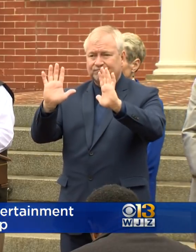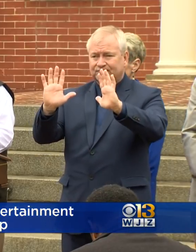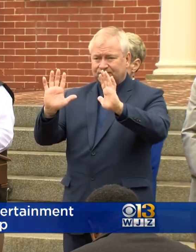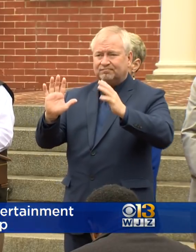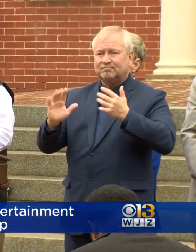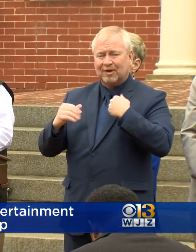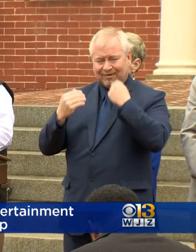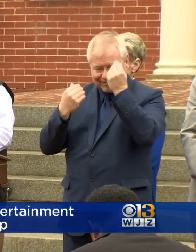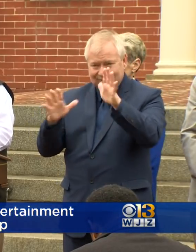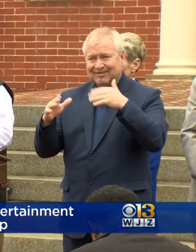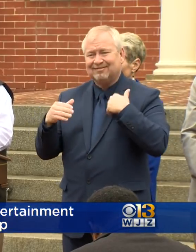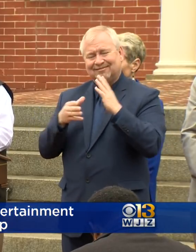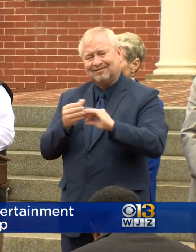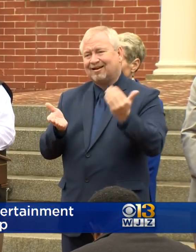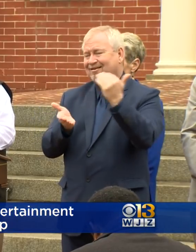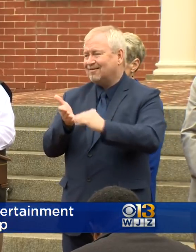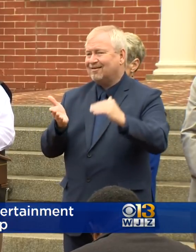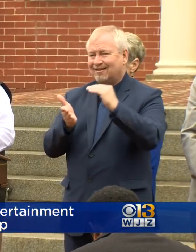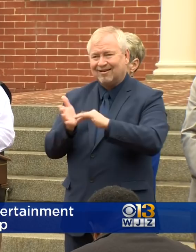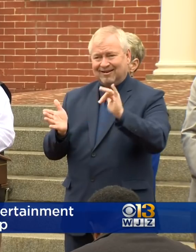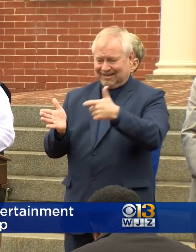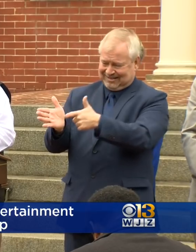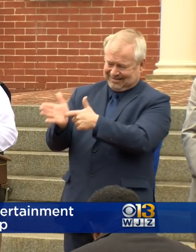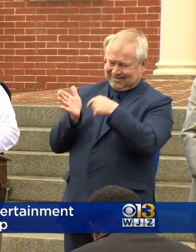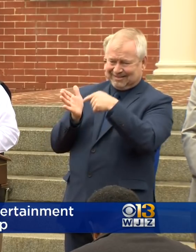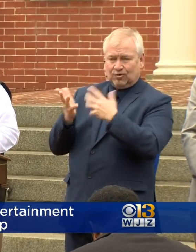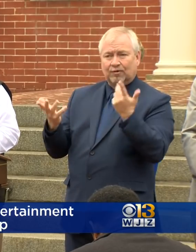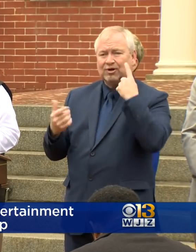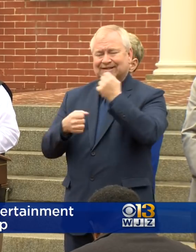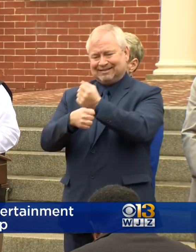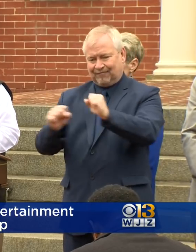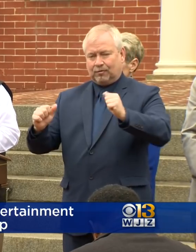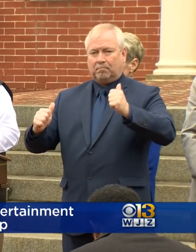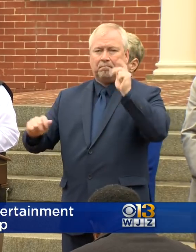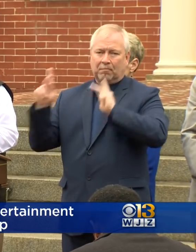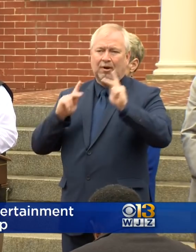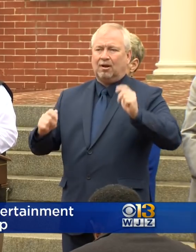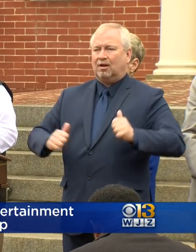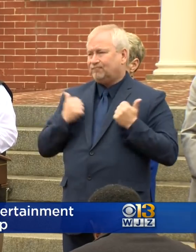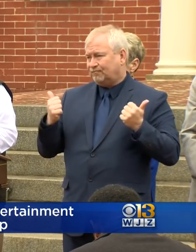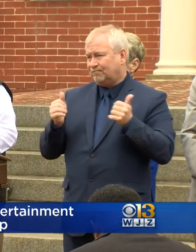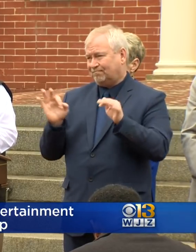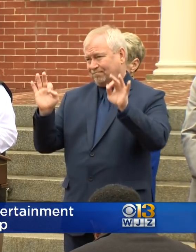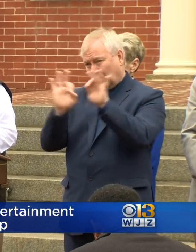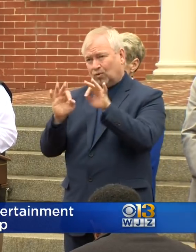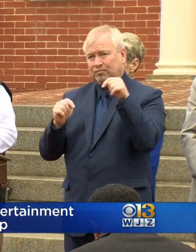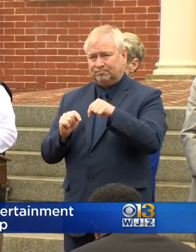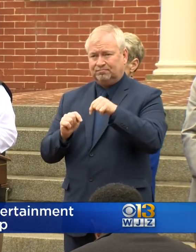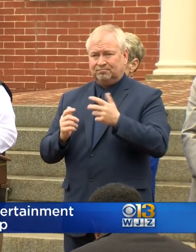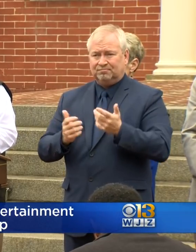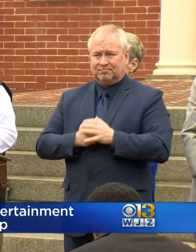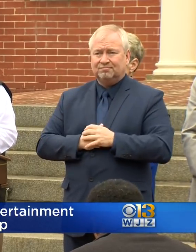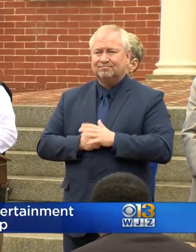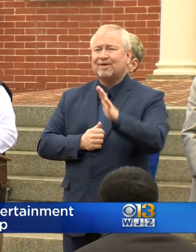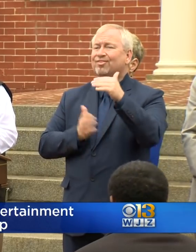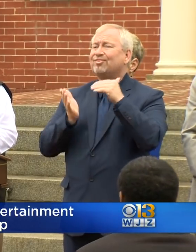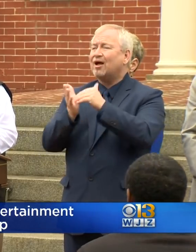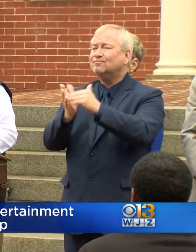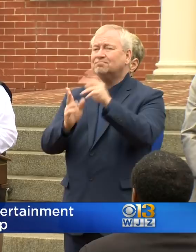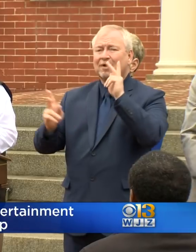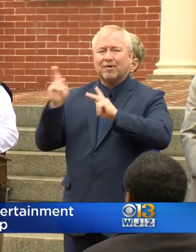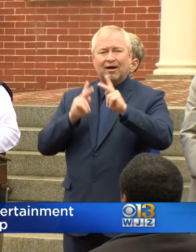also absolutely necessary to save the lives of thousands of Marylanders and hundreds of thousands of